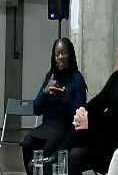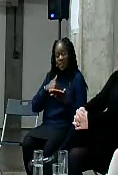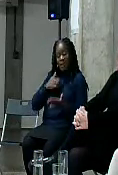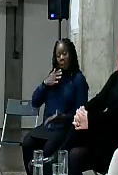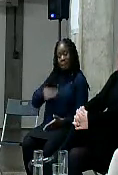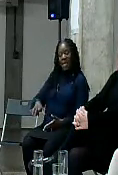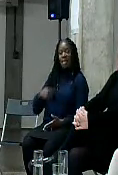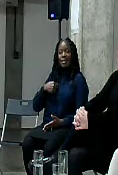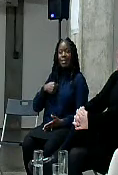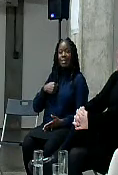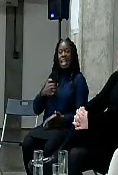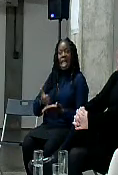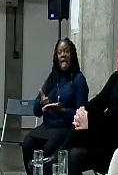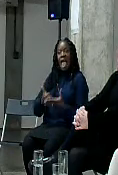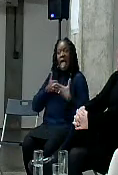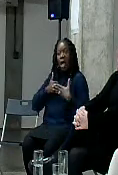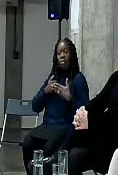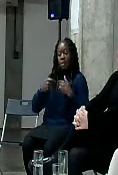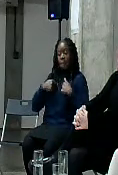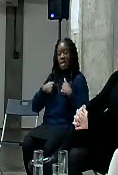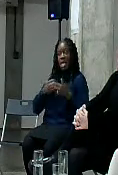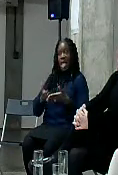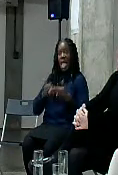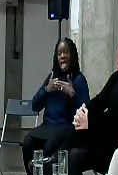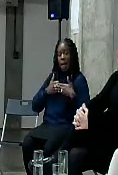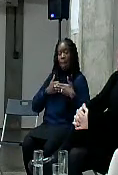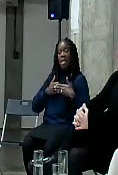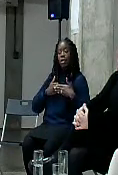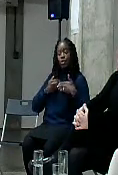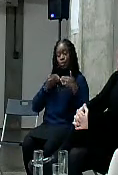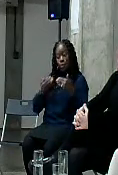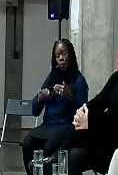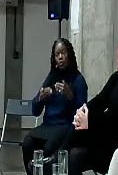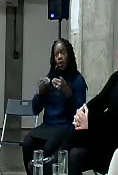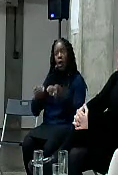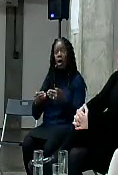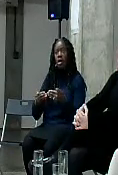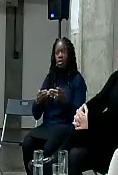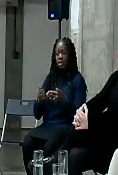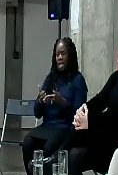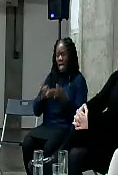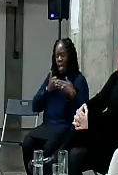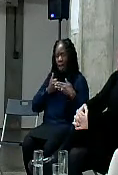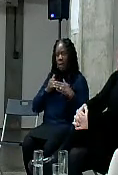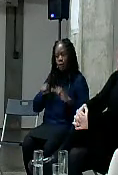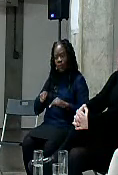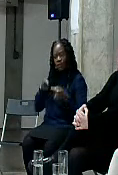me. That's helped me move on, helped me fight, helped me,